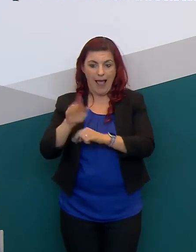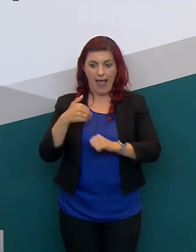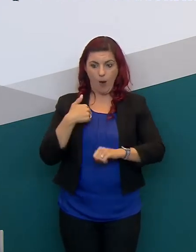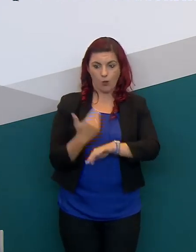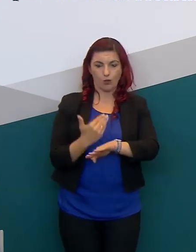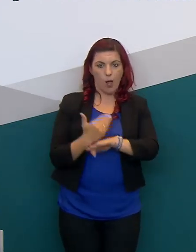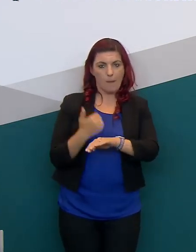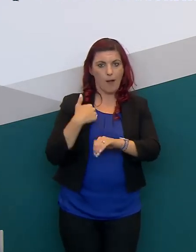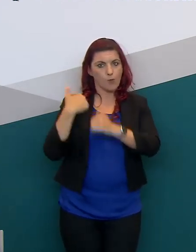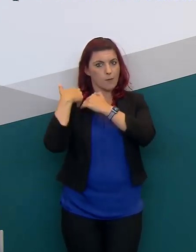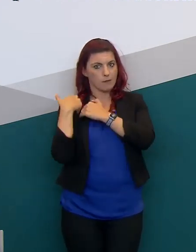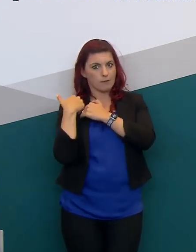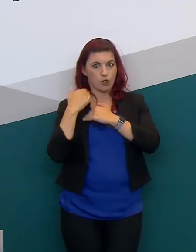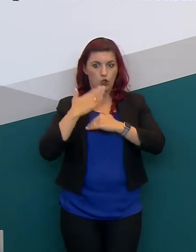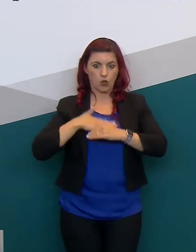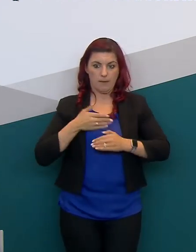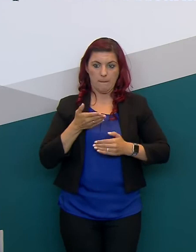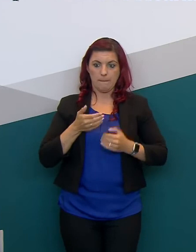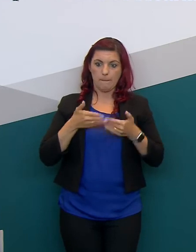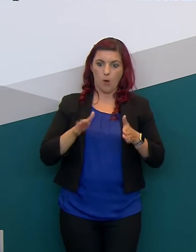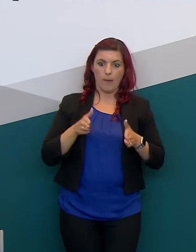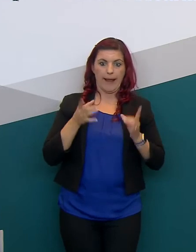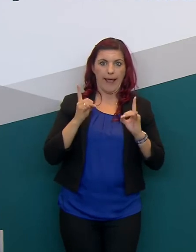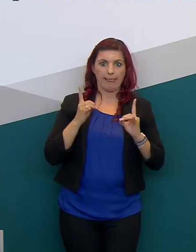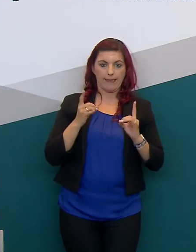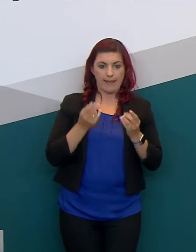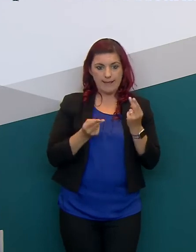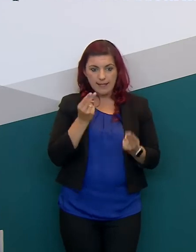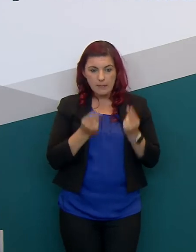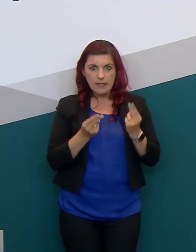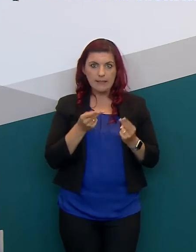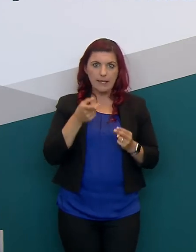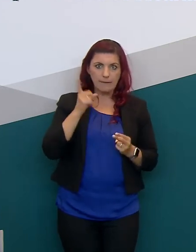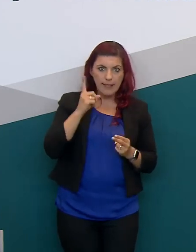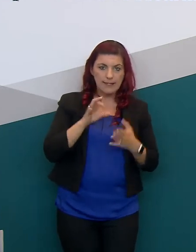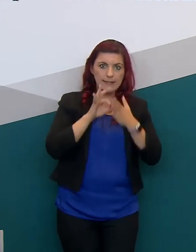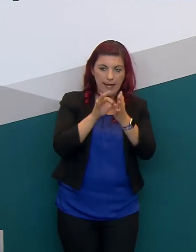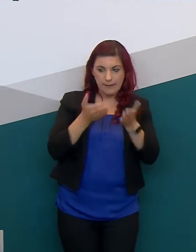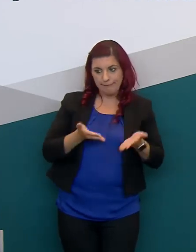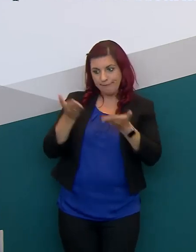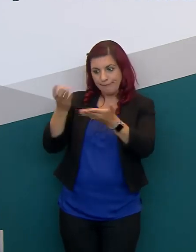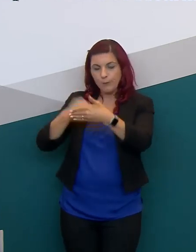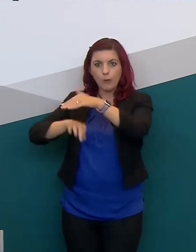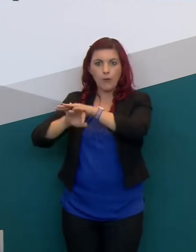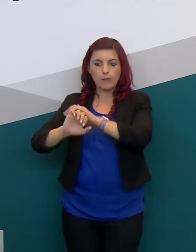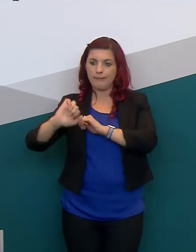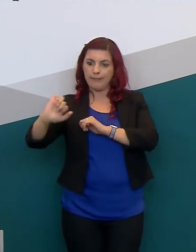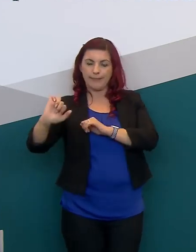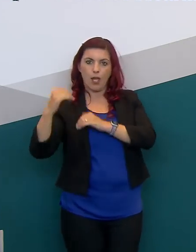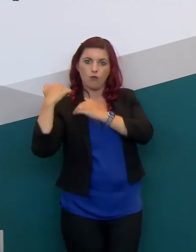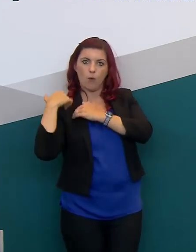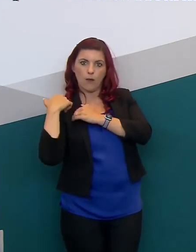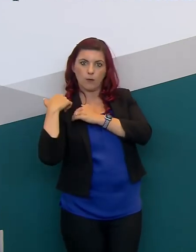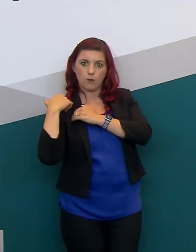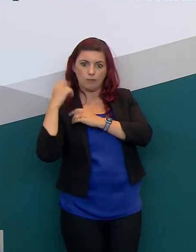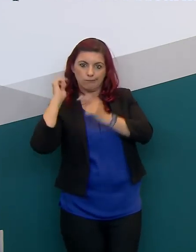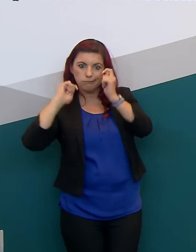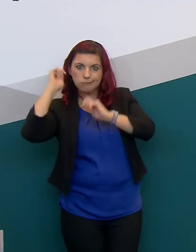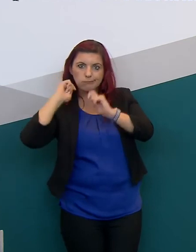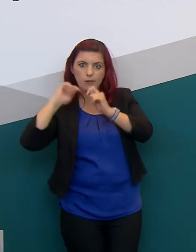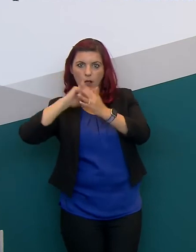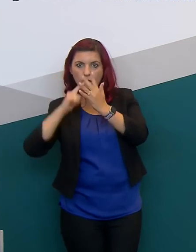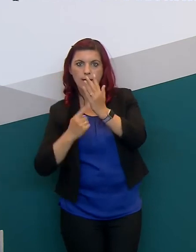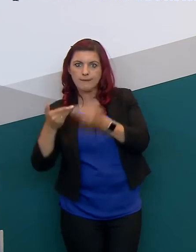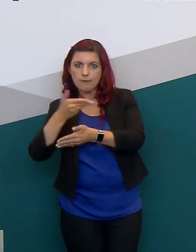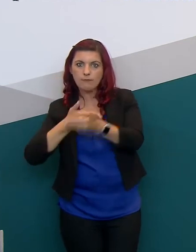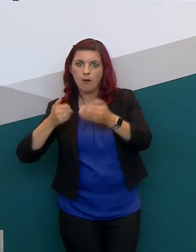our responsibility is to make public health assessments and advice and guidance available. And that's what we've done again on this occasion. Just in